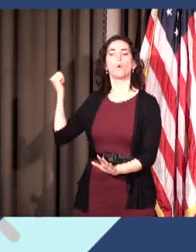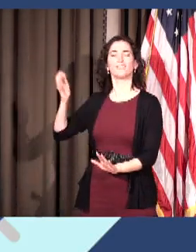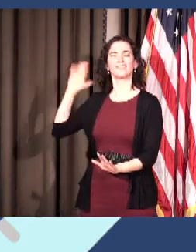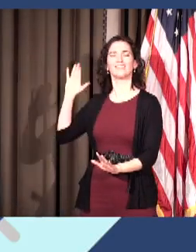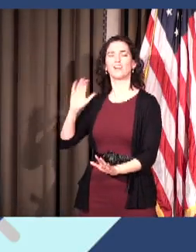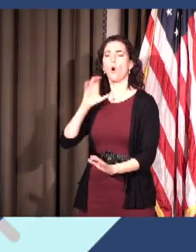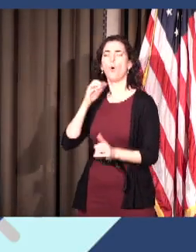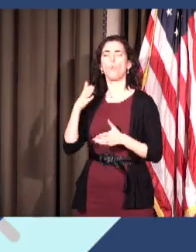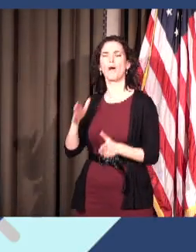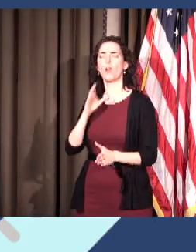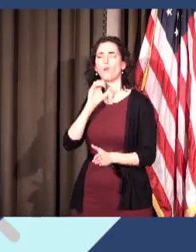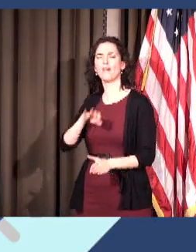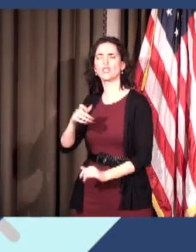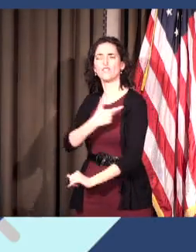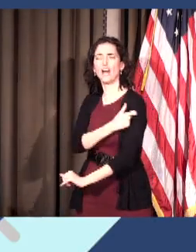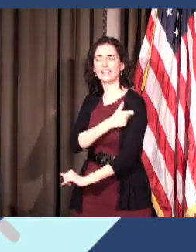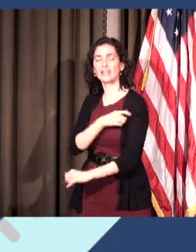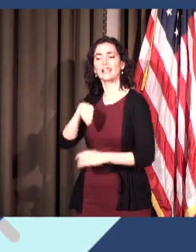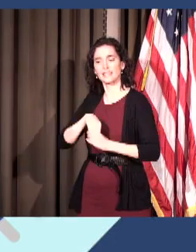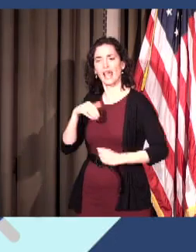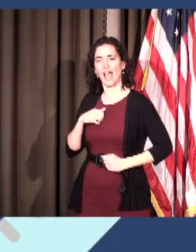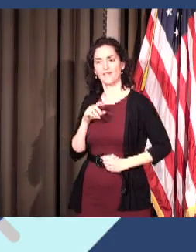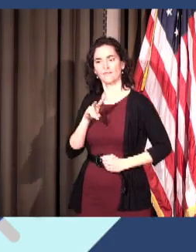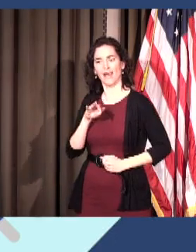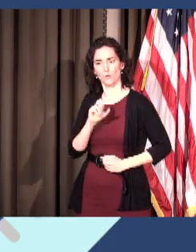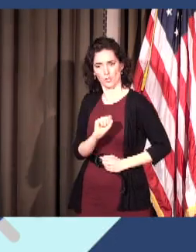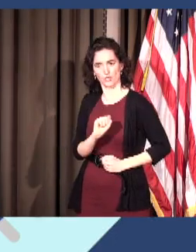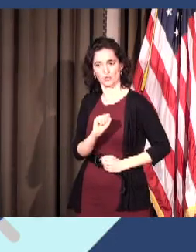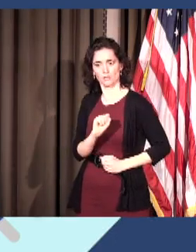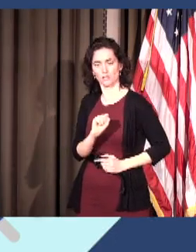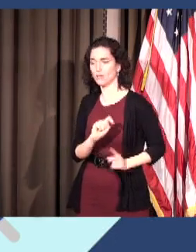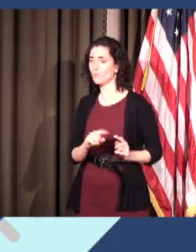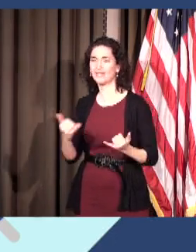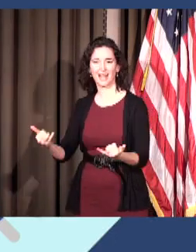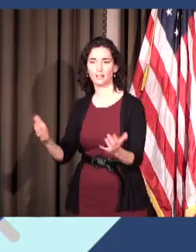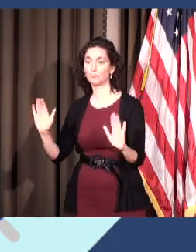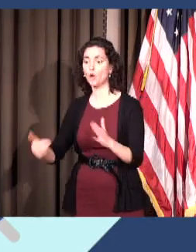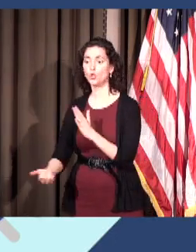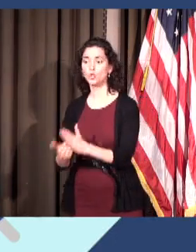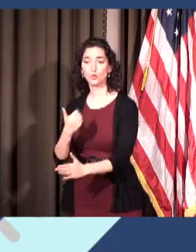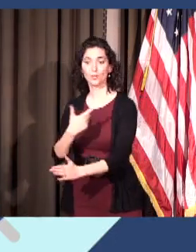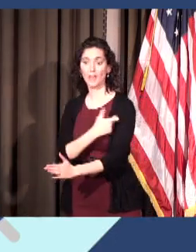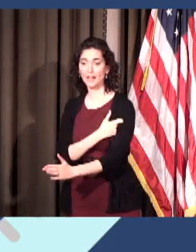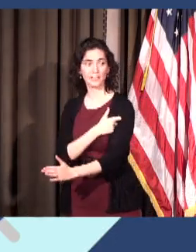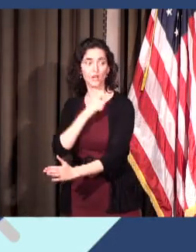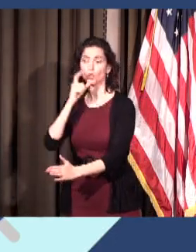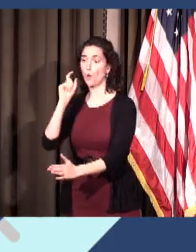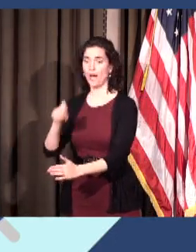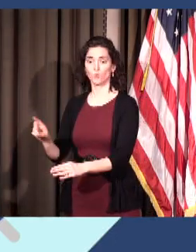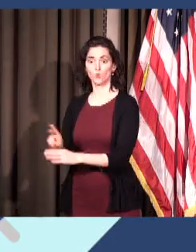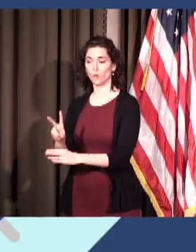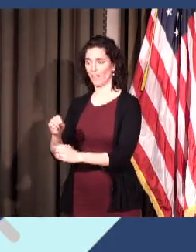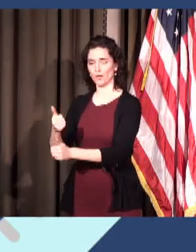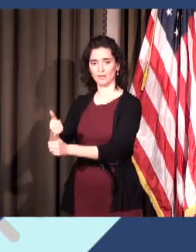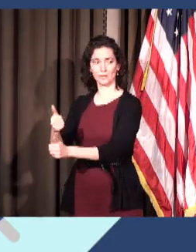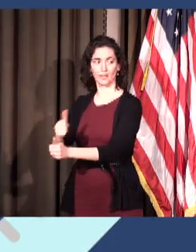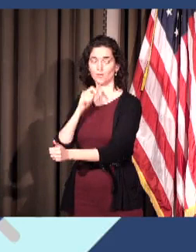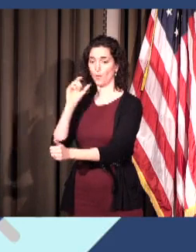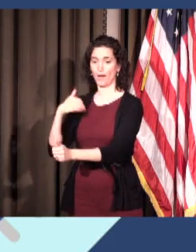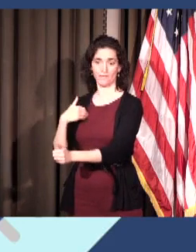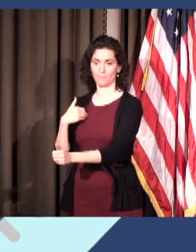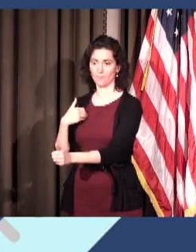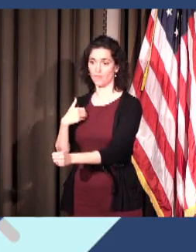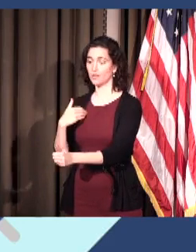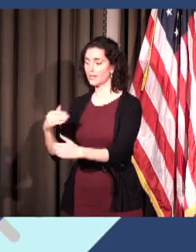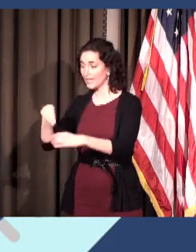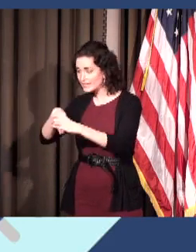host. One of the great things about these new vaccines is it does not rely on using a virus as the host of the vaccine, either a live virus or a